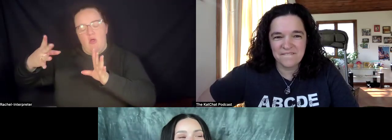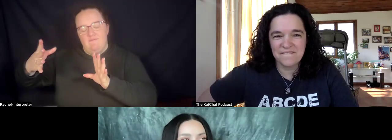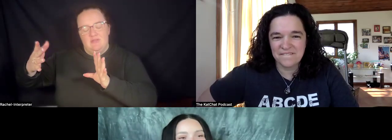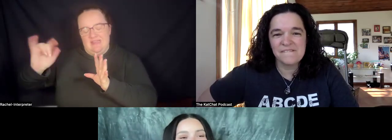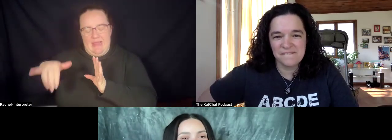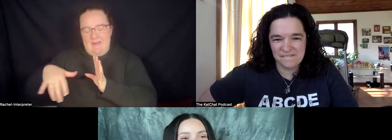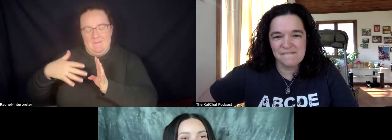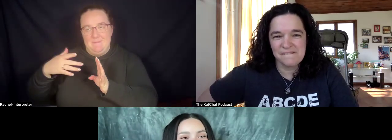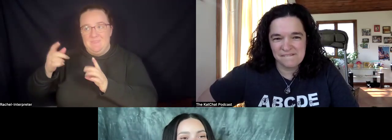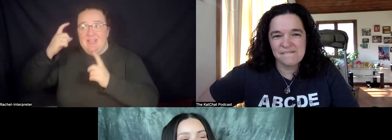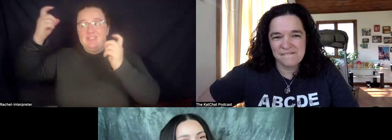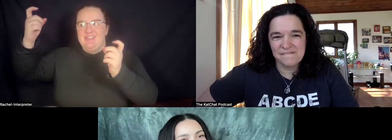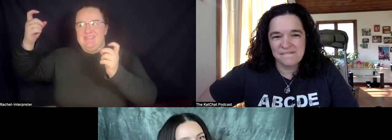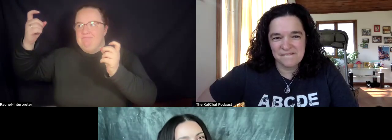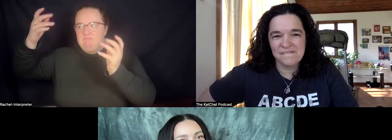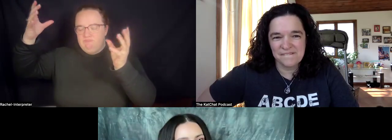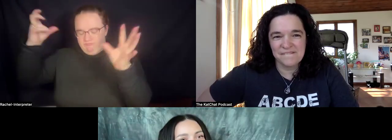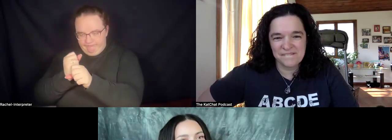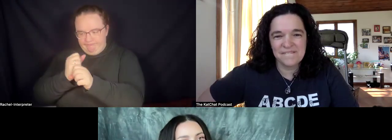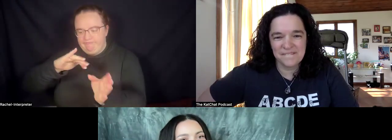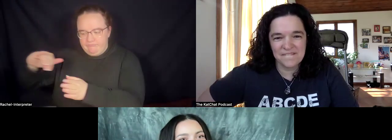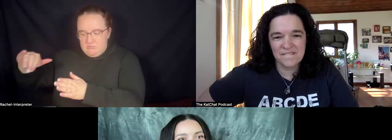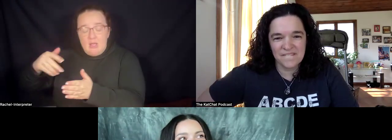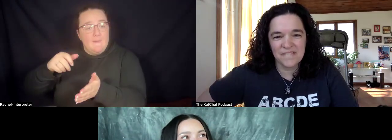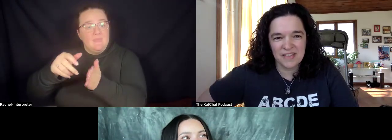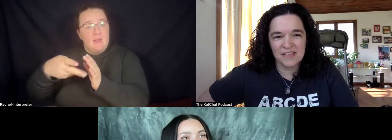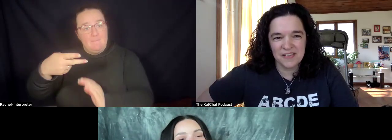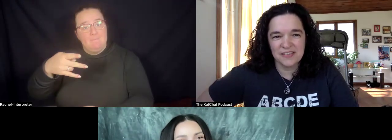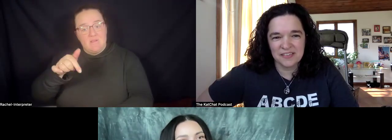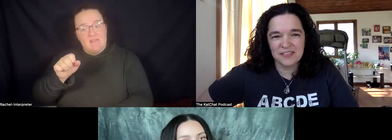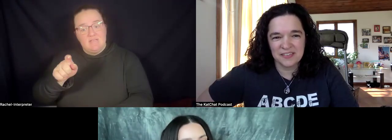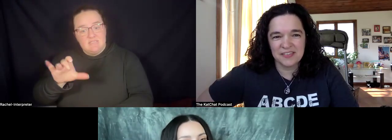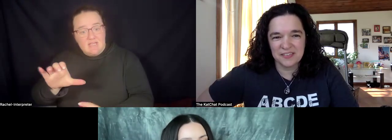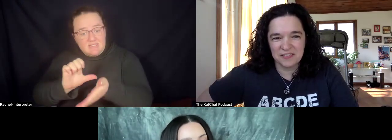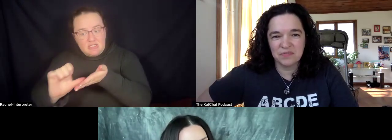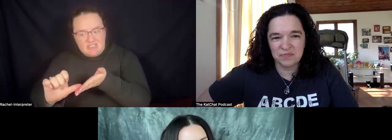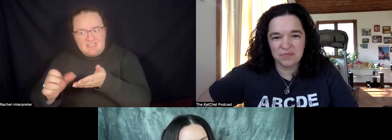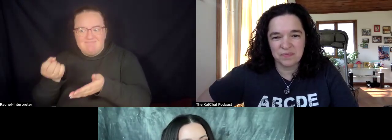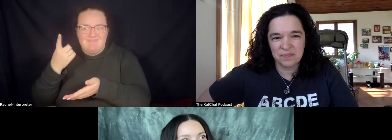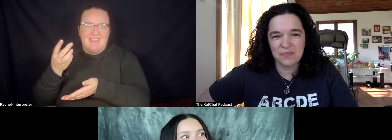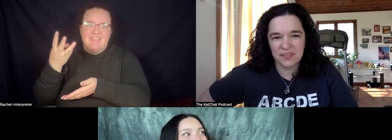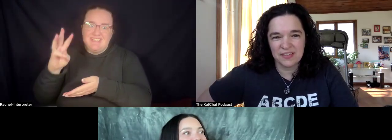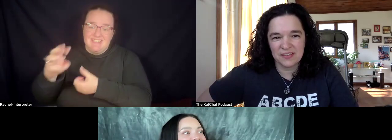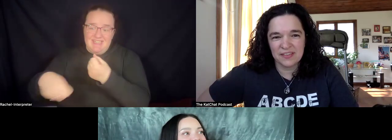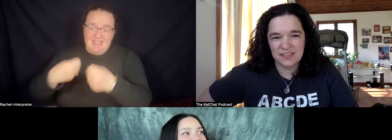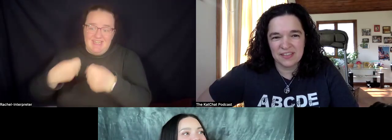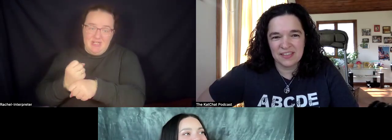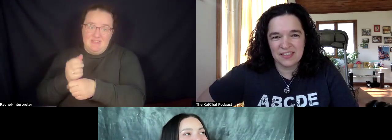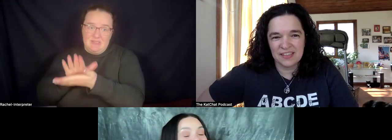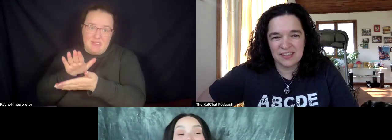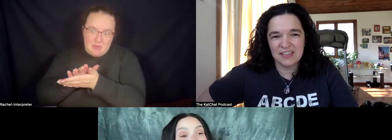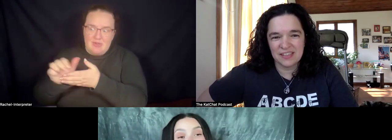short-lived optional career of like plastic surgeons make a lot of money. And then I realized it's 16 years of medical school training.